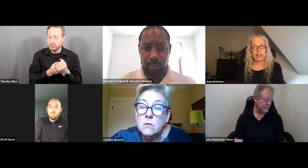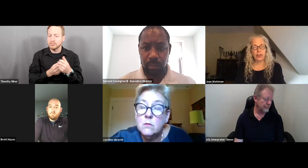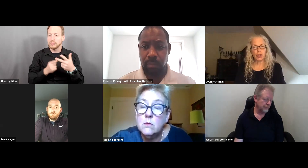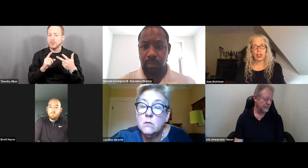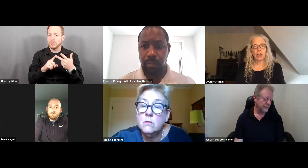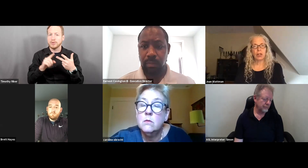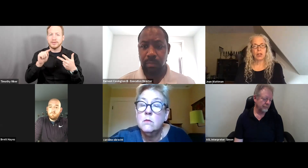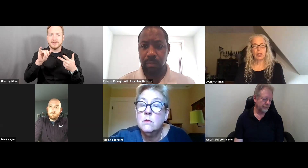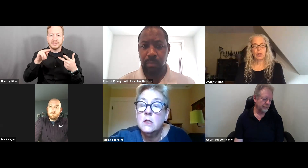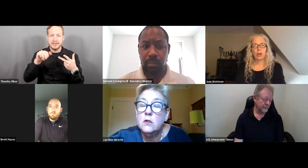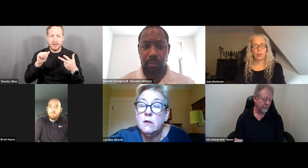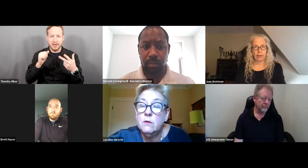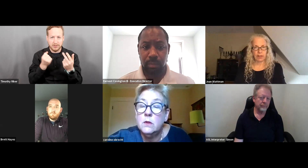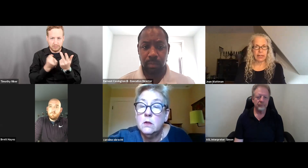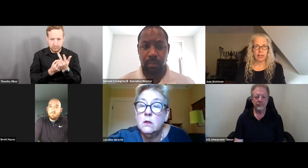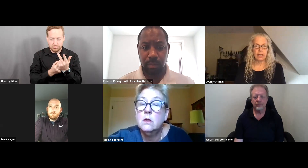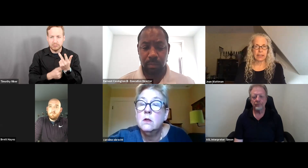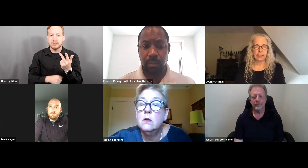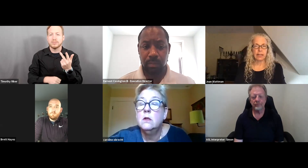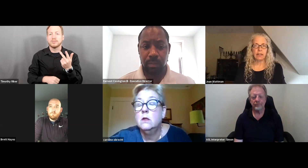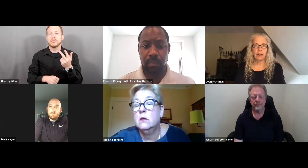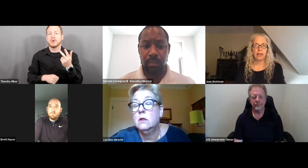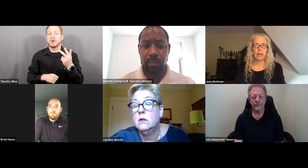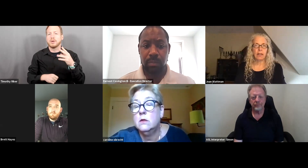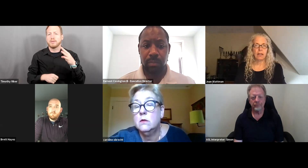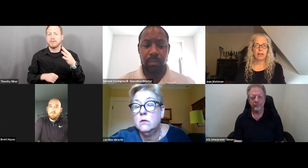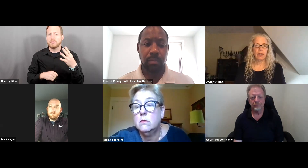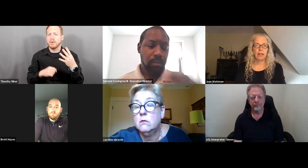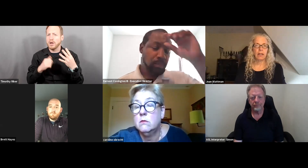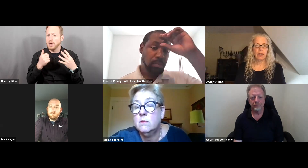Betsy Beach. We have Tina Nelson.